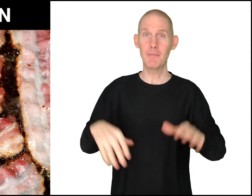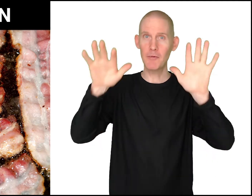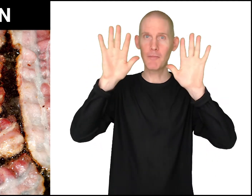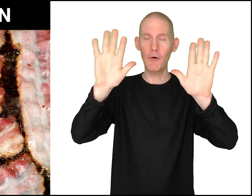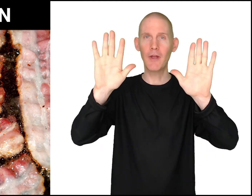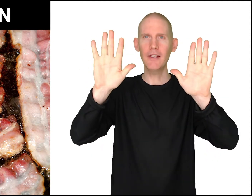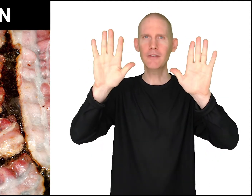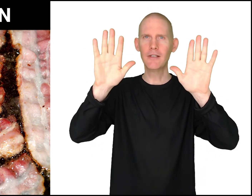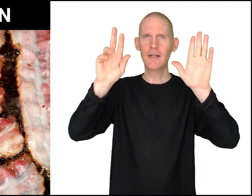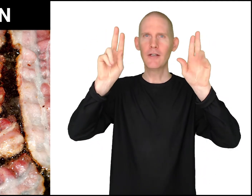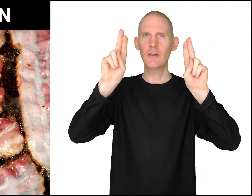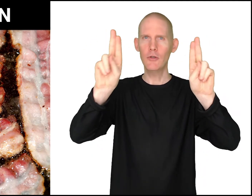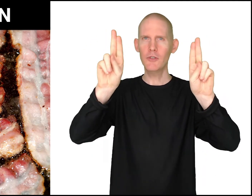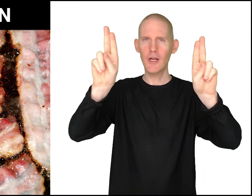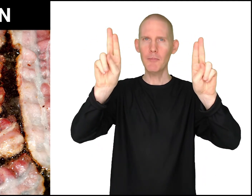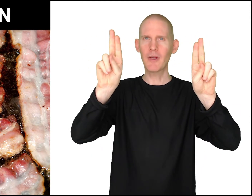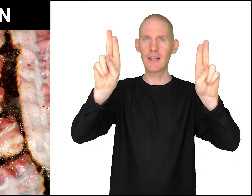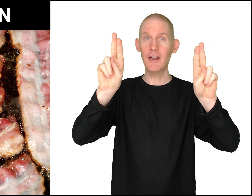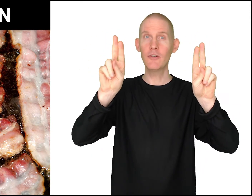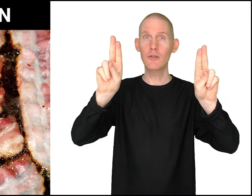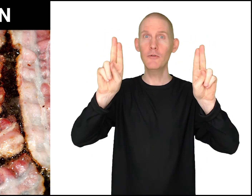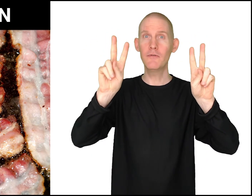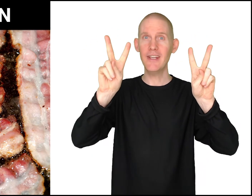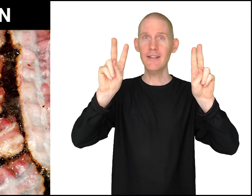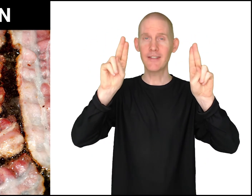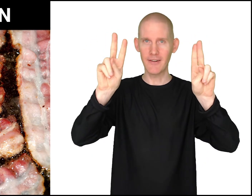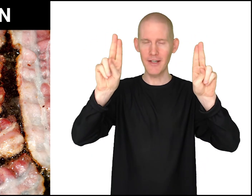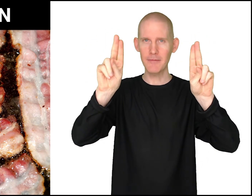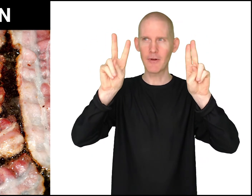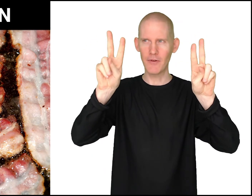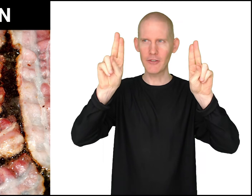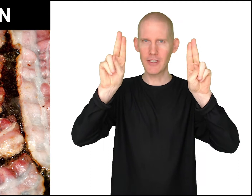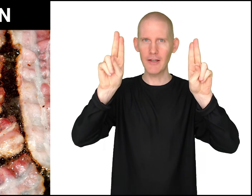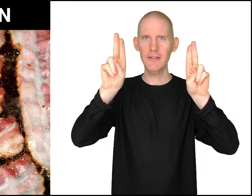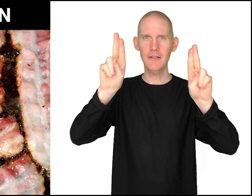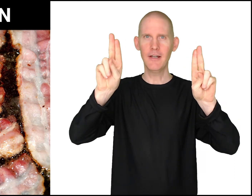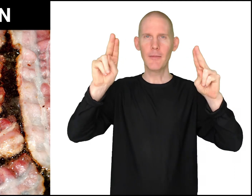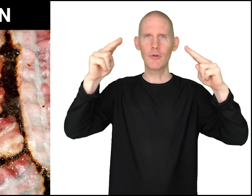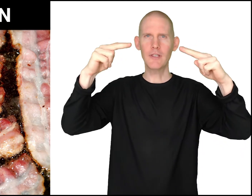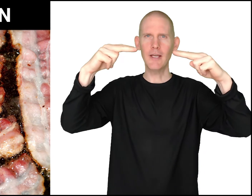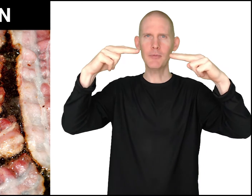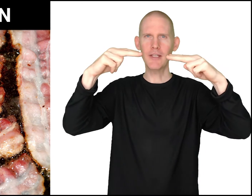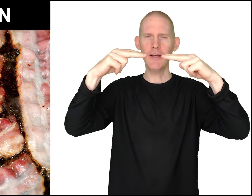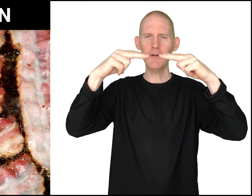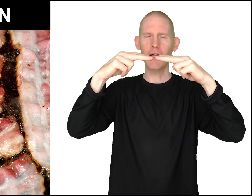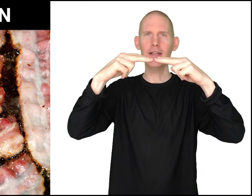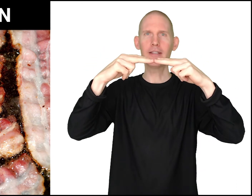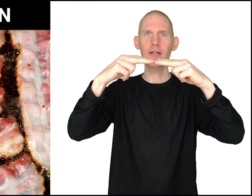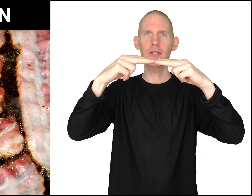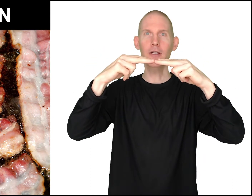remember both hands, U shape, like the letter UV, right? Fingers together. Put the tips together, lightly touching,